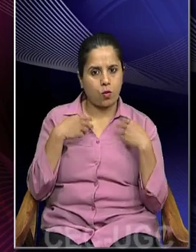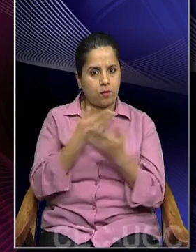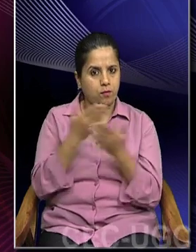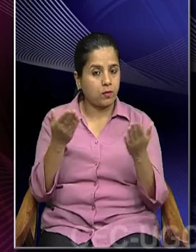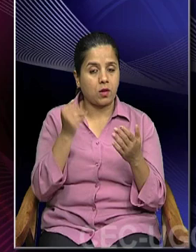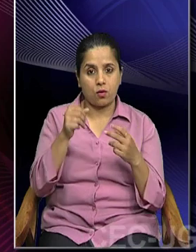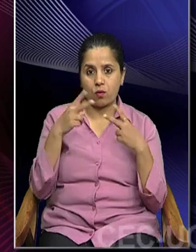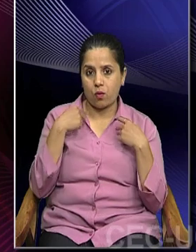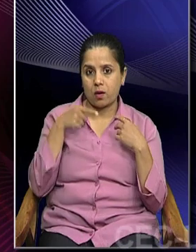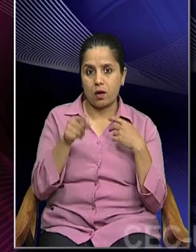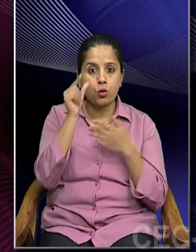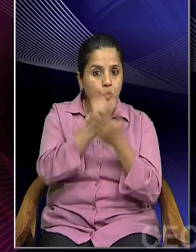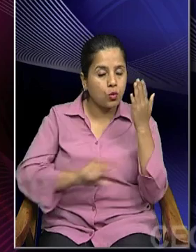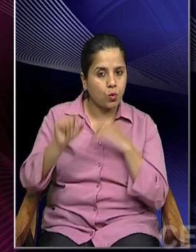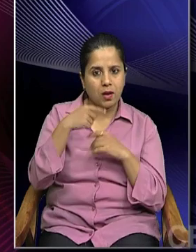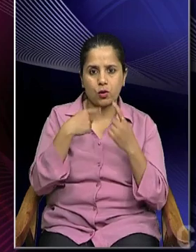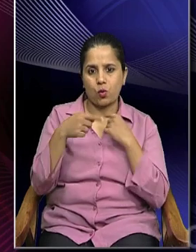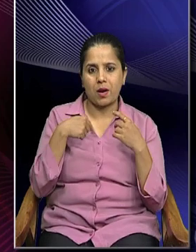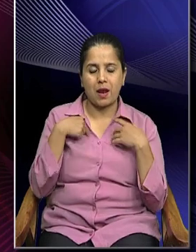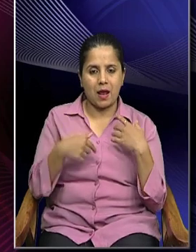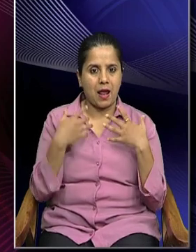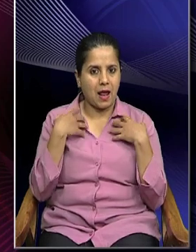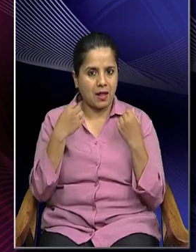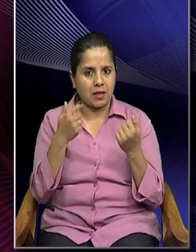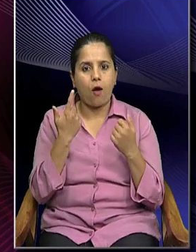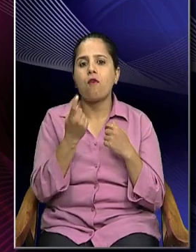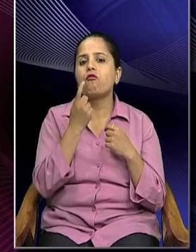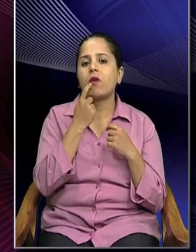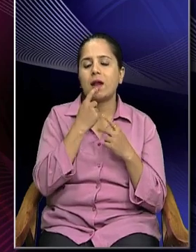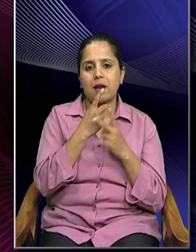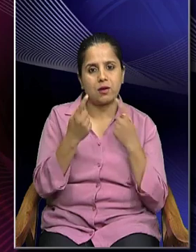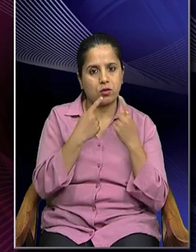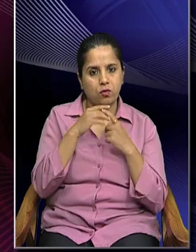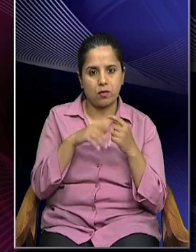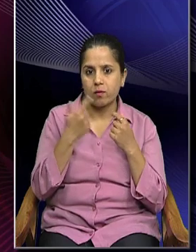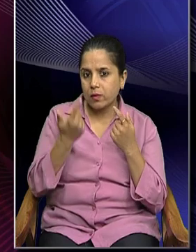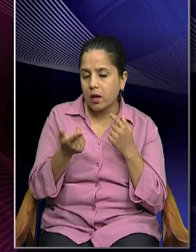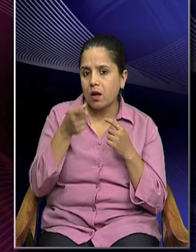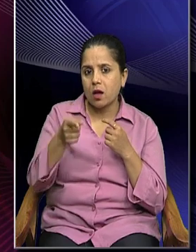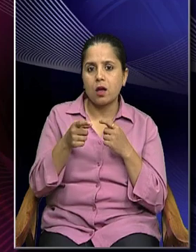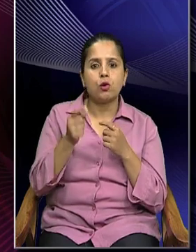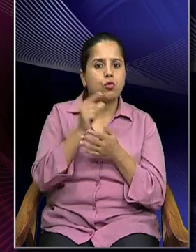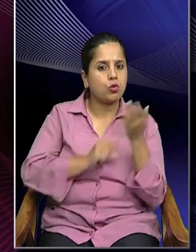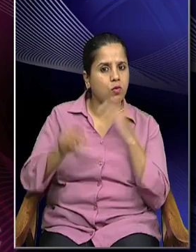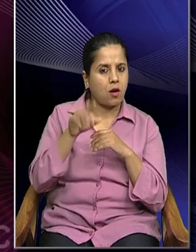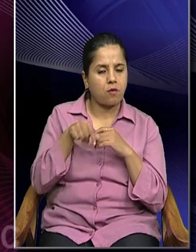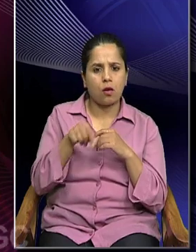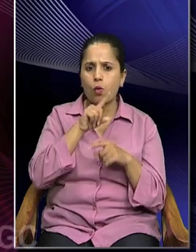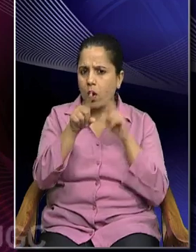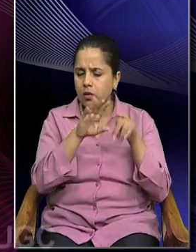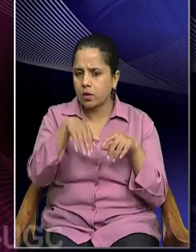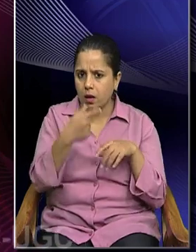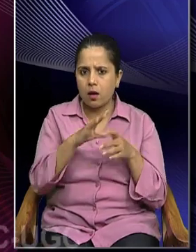you talk about the University of Helsinki, Finland, the university employs the inquiry-based learning,